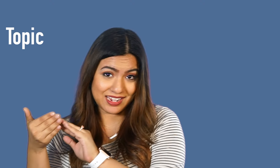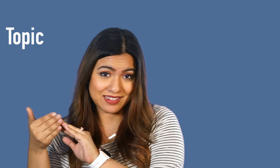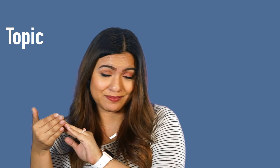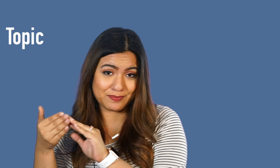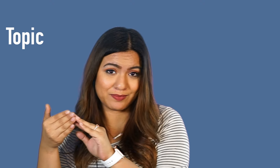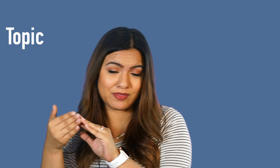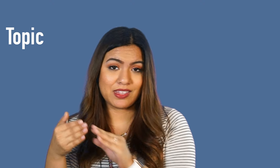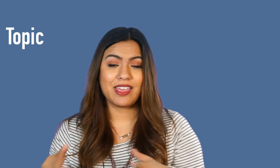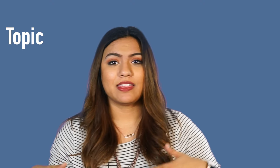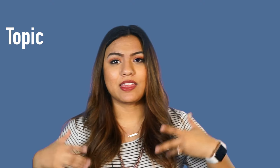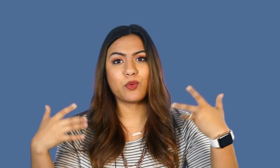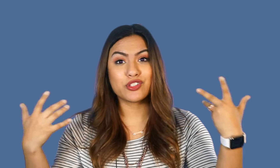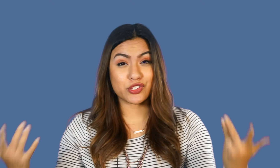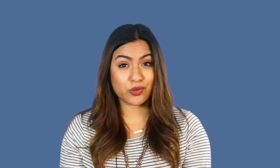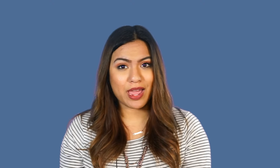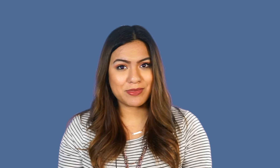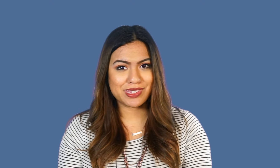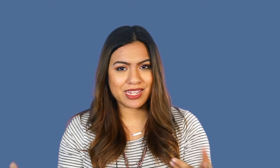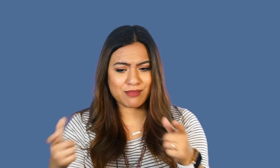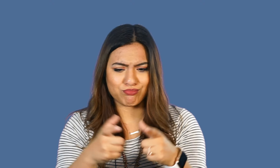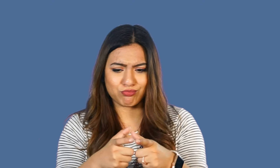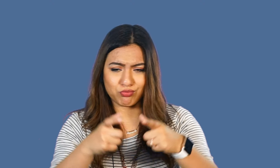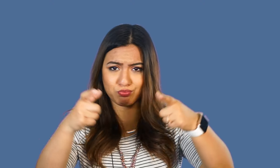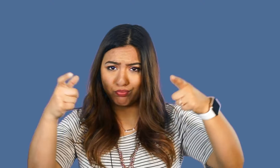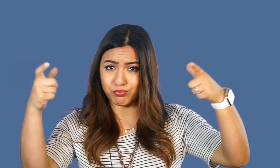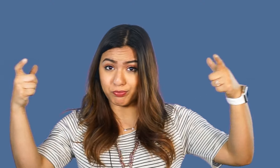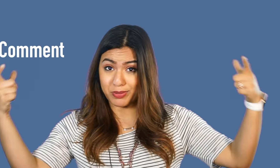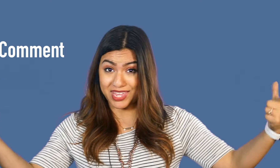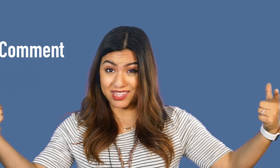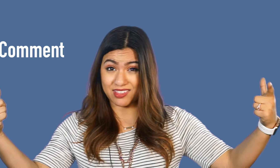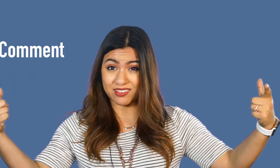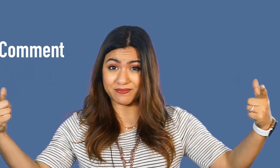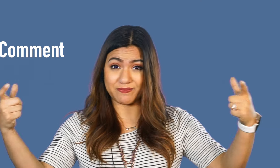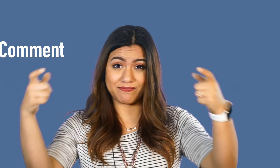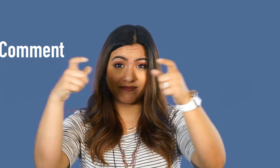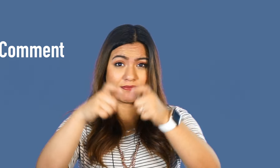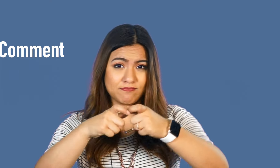City. Then we'll describe the city. Big.